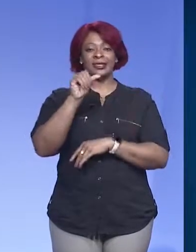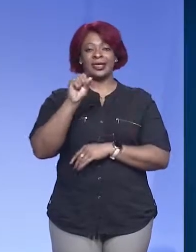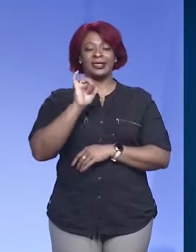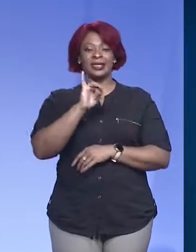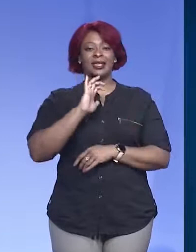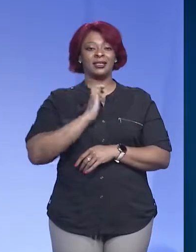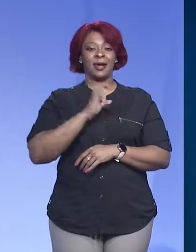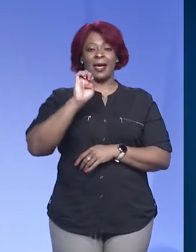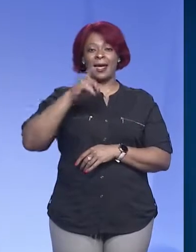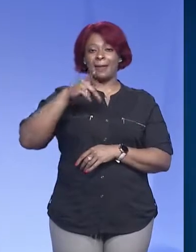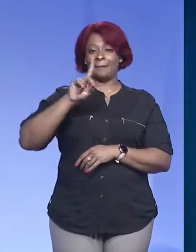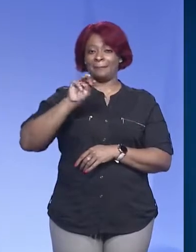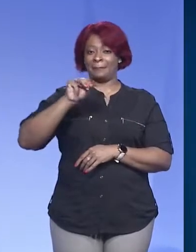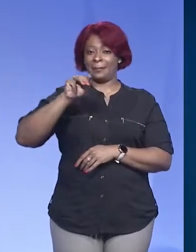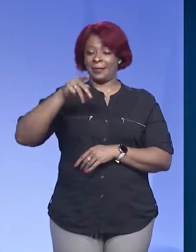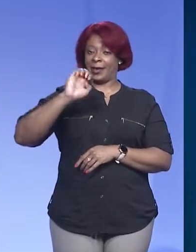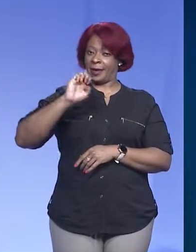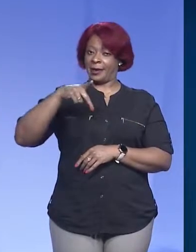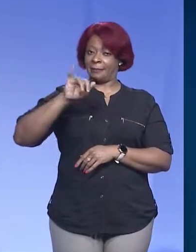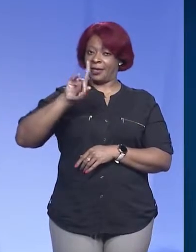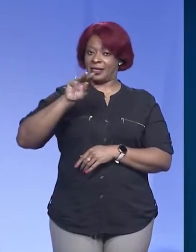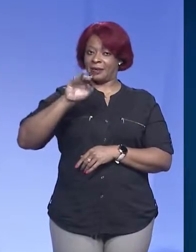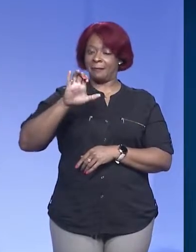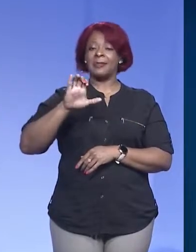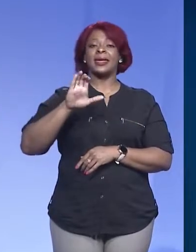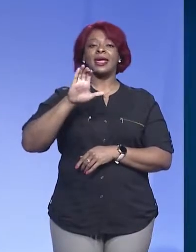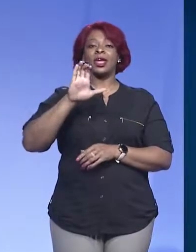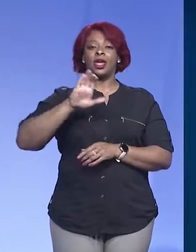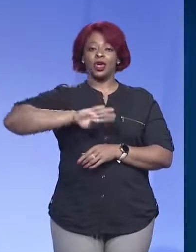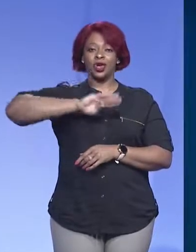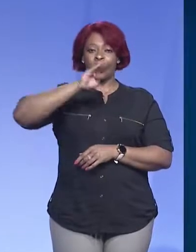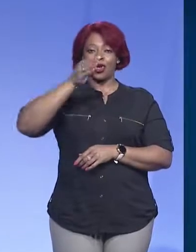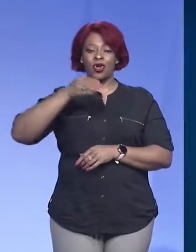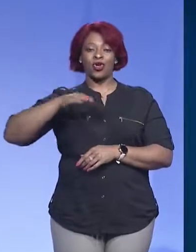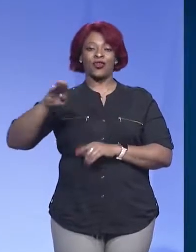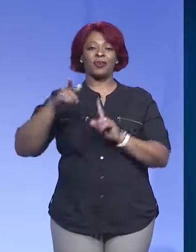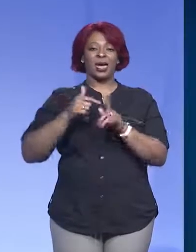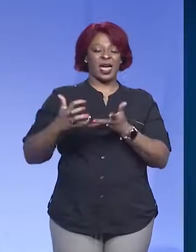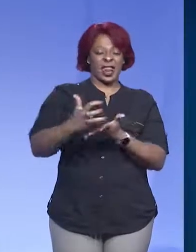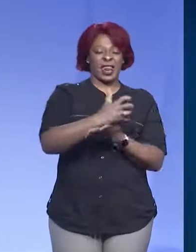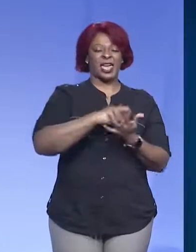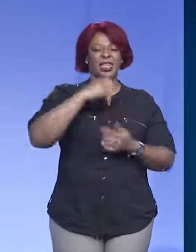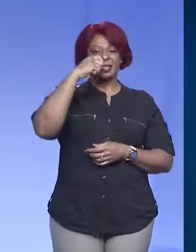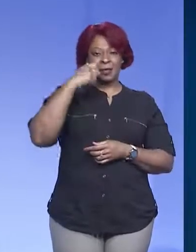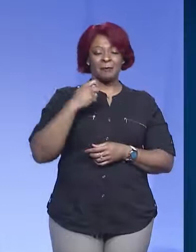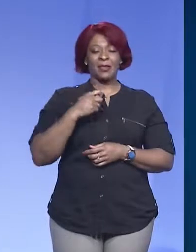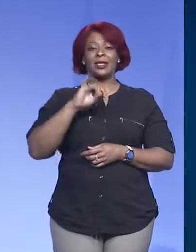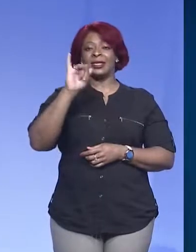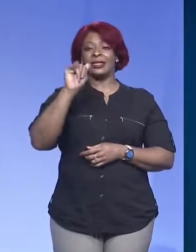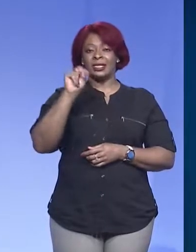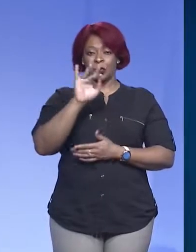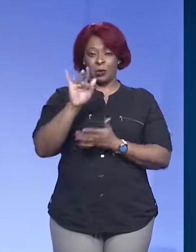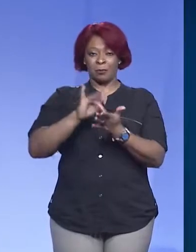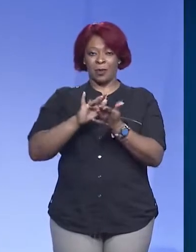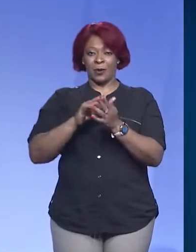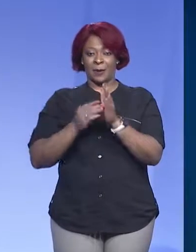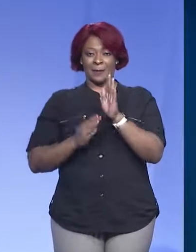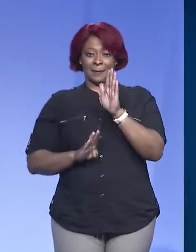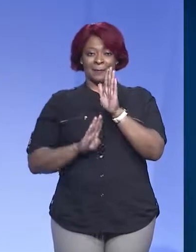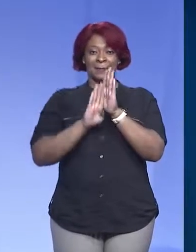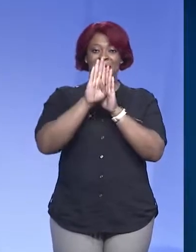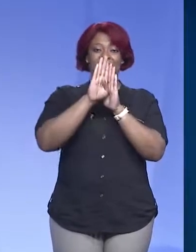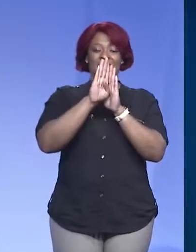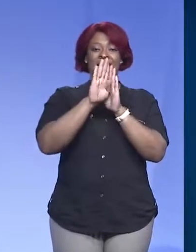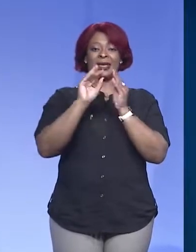epidemic curve by specimen collection date, and you can see that in mid-January we peaked and we have begun to